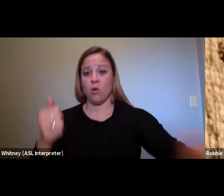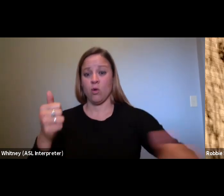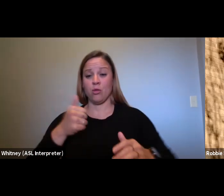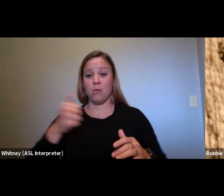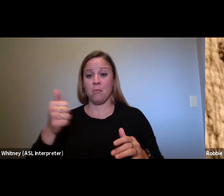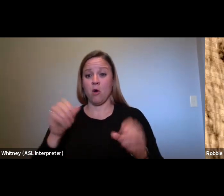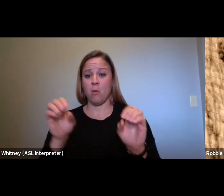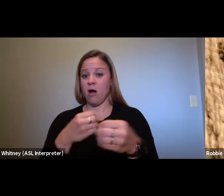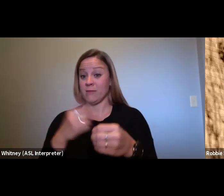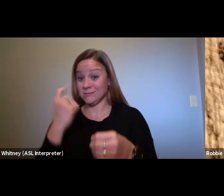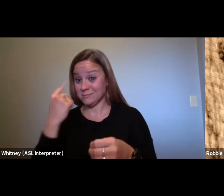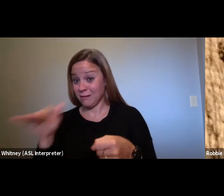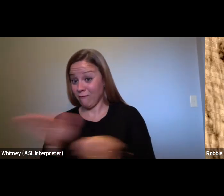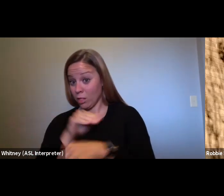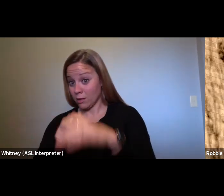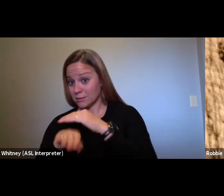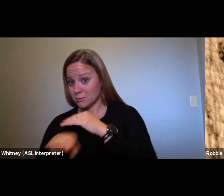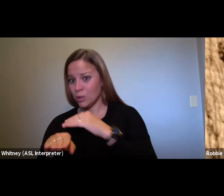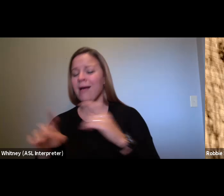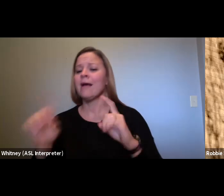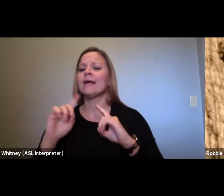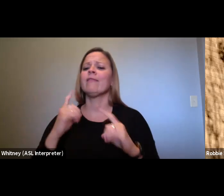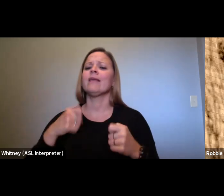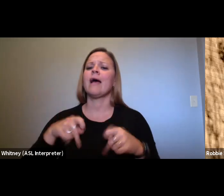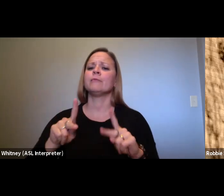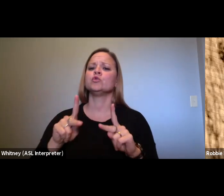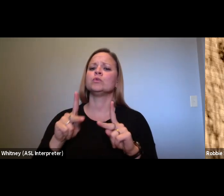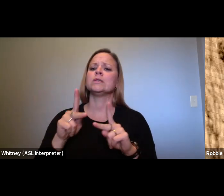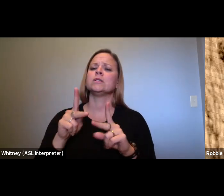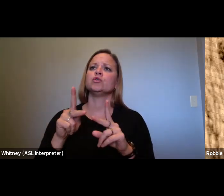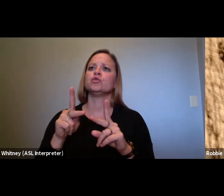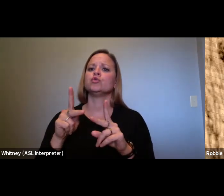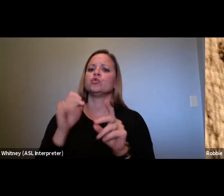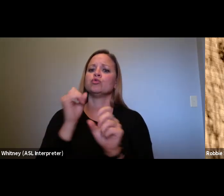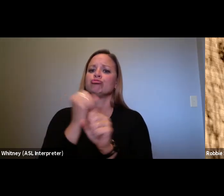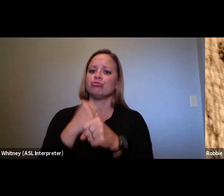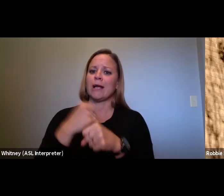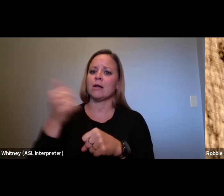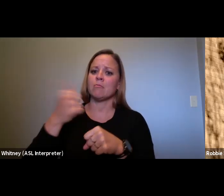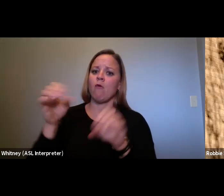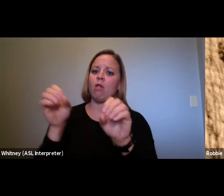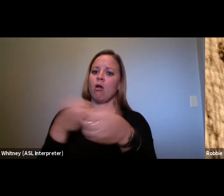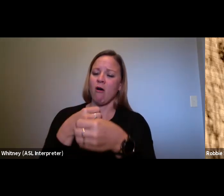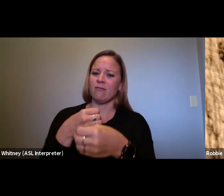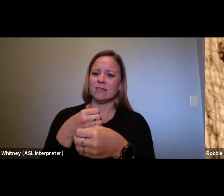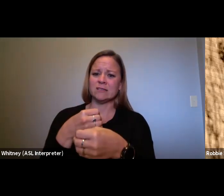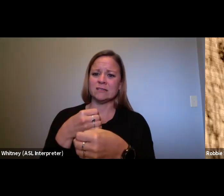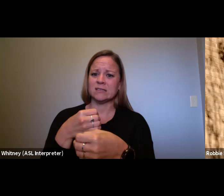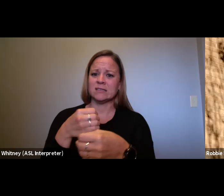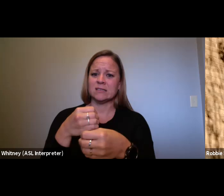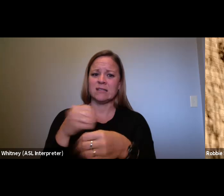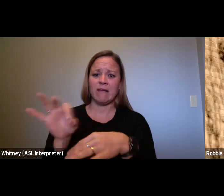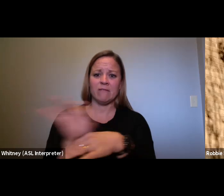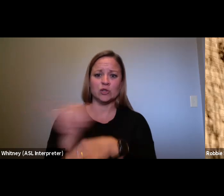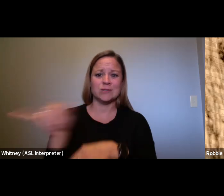has given us an opportunity to create a mobile office that functions the same as